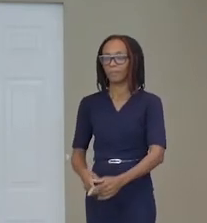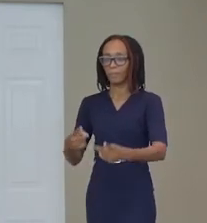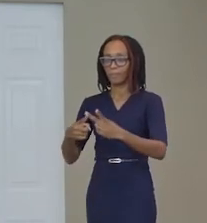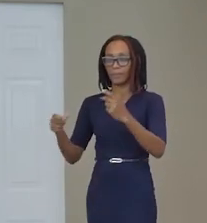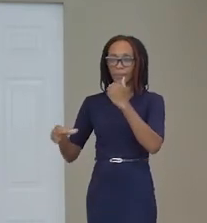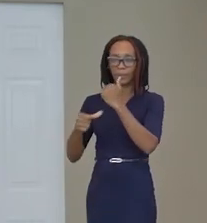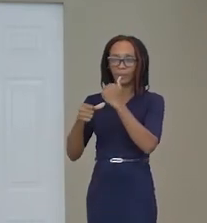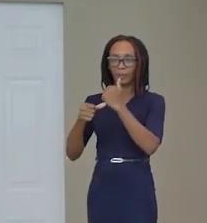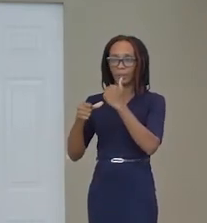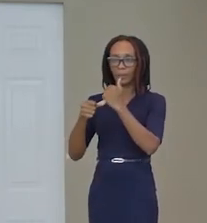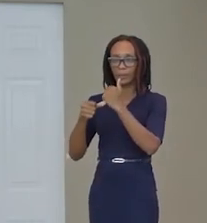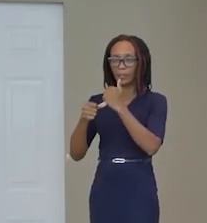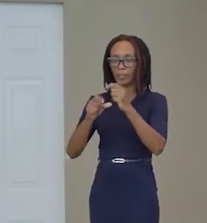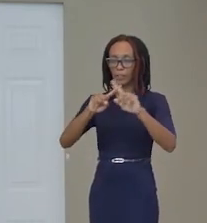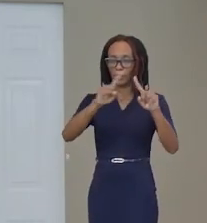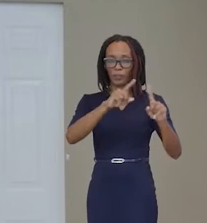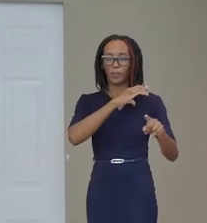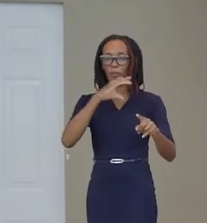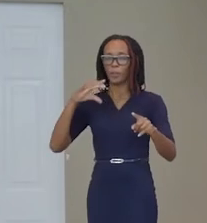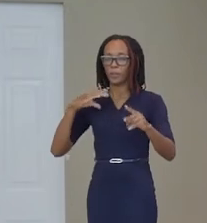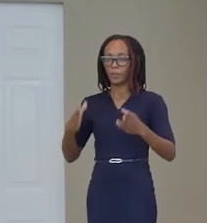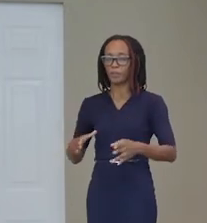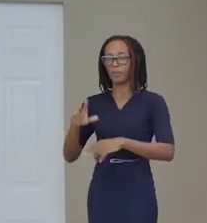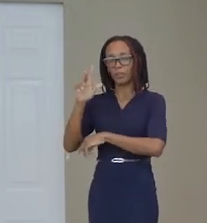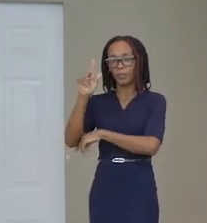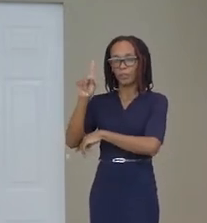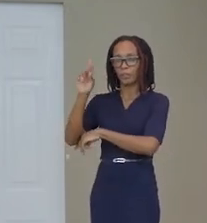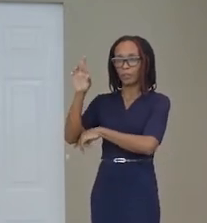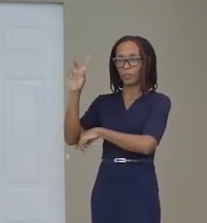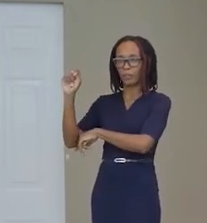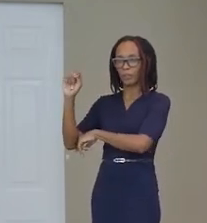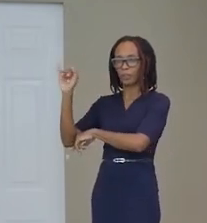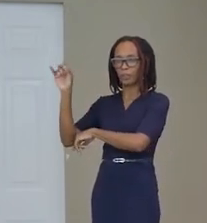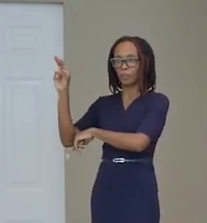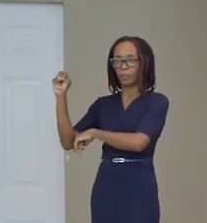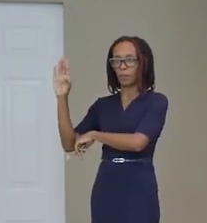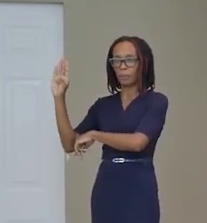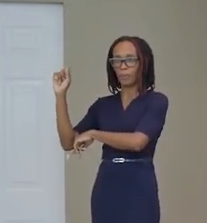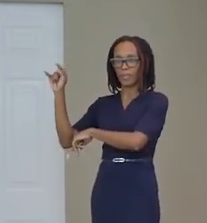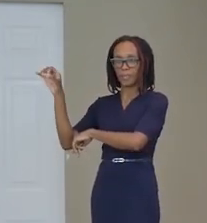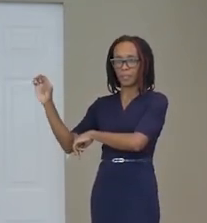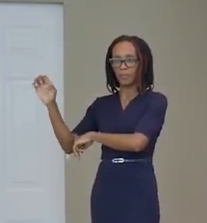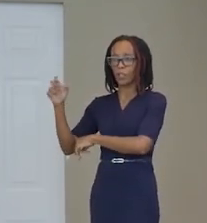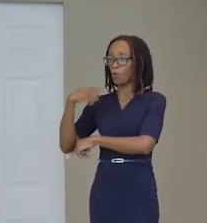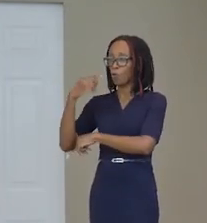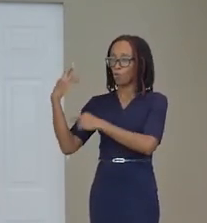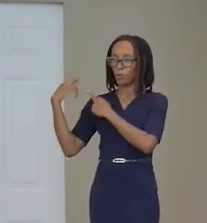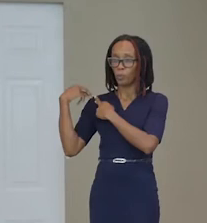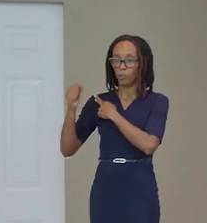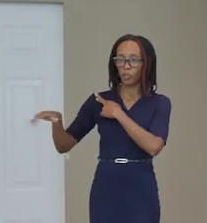Deputy National Scout Commissioners, Coach John Batiste, Gerald Bissnack, District Commissioner, South Nanda